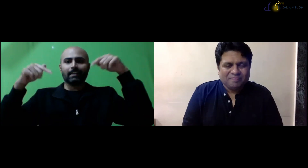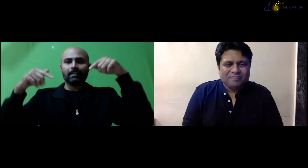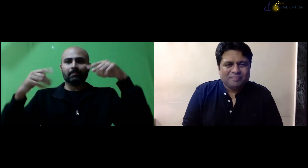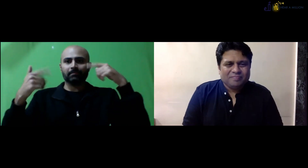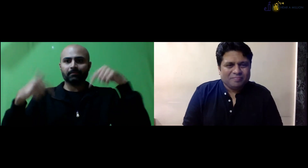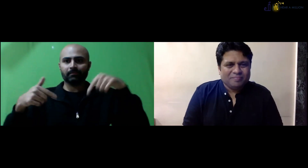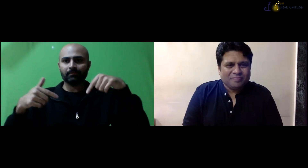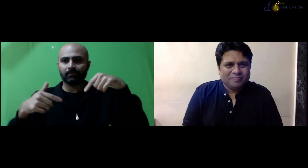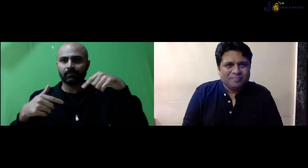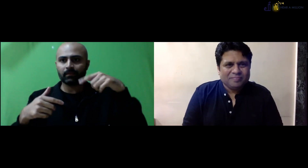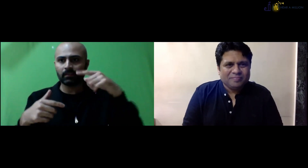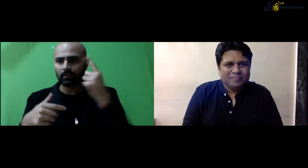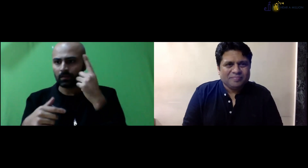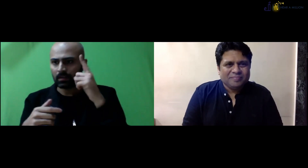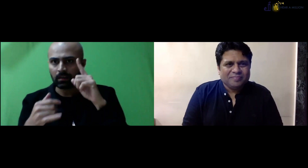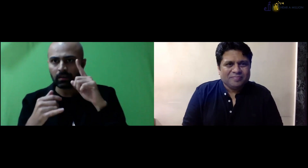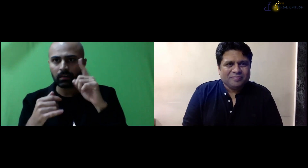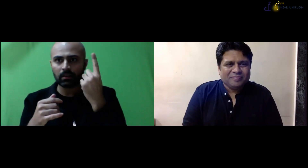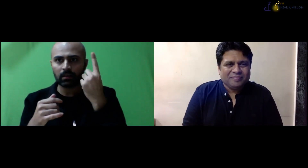Okay, perfect.